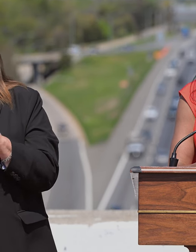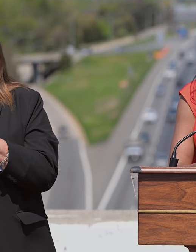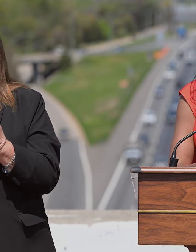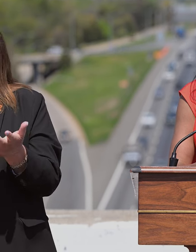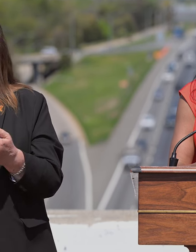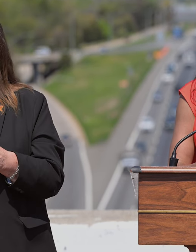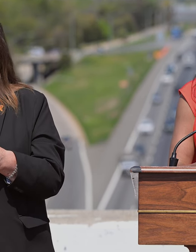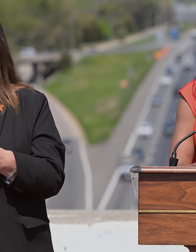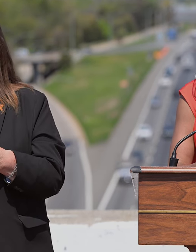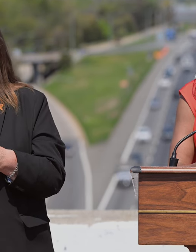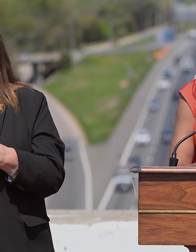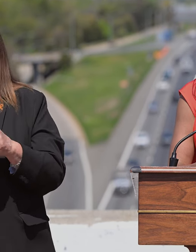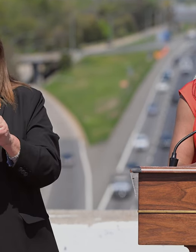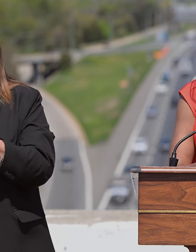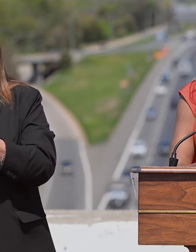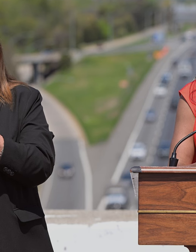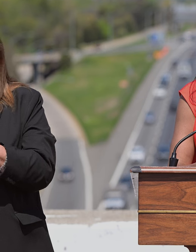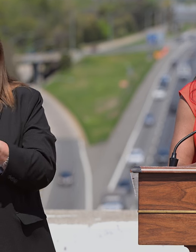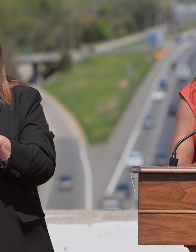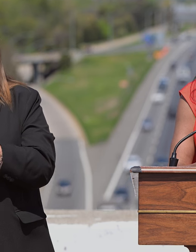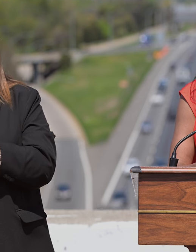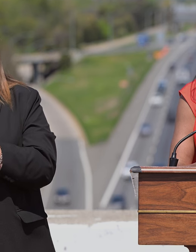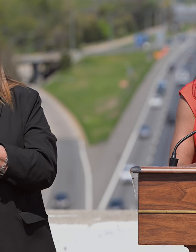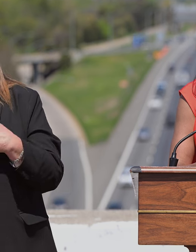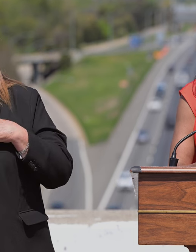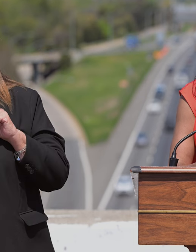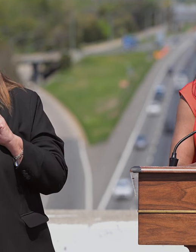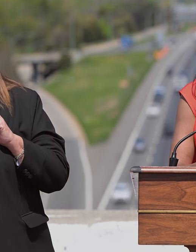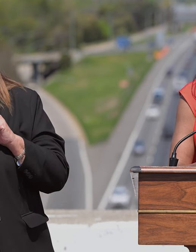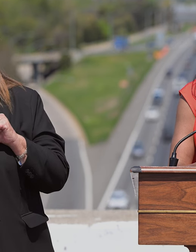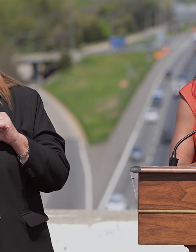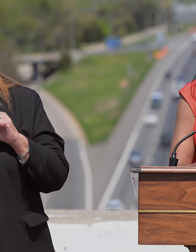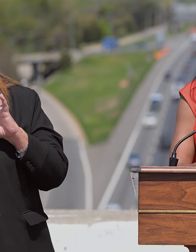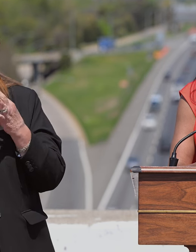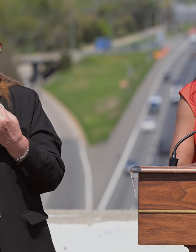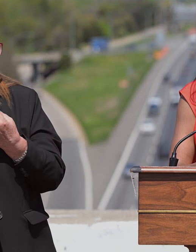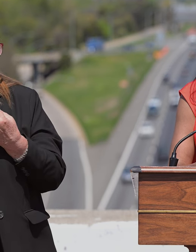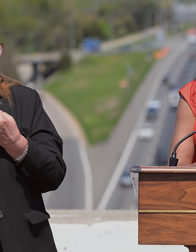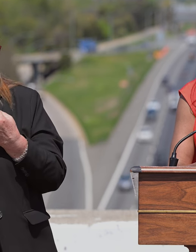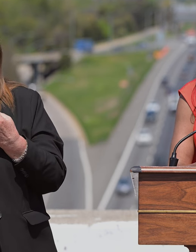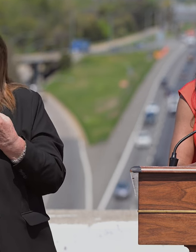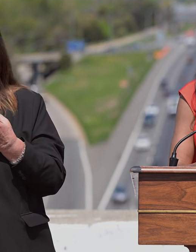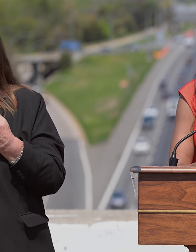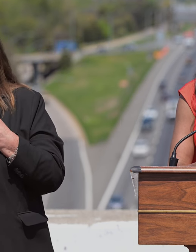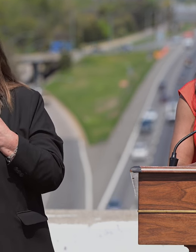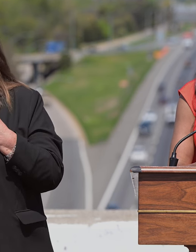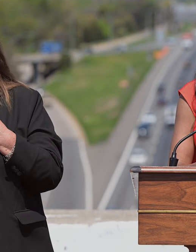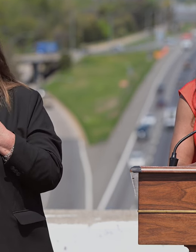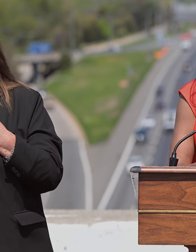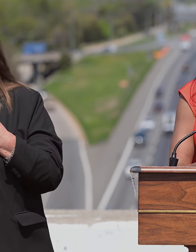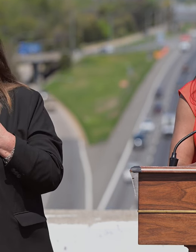again. Behind every work zone tragedy, there are families shattered,